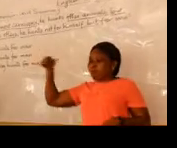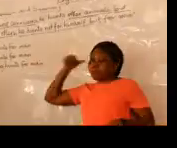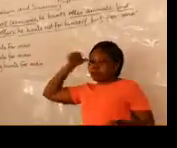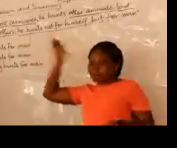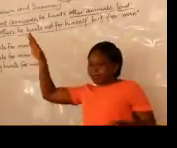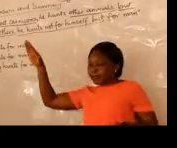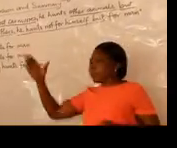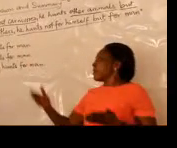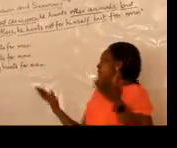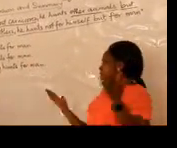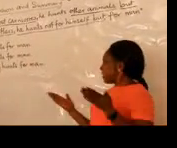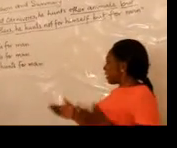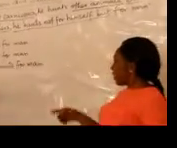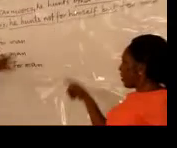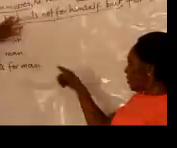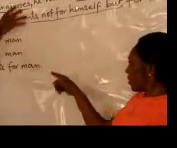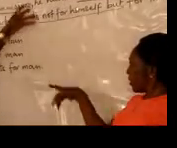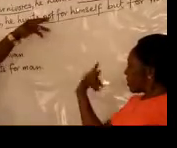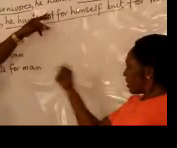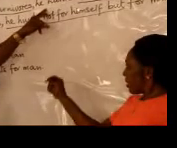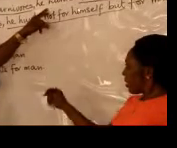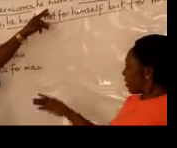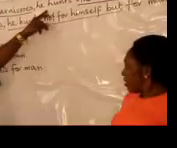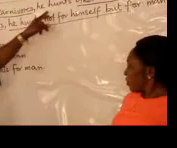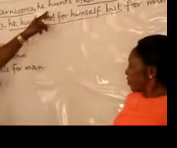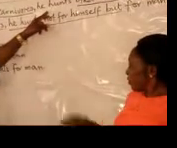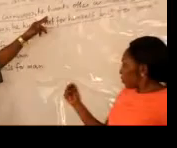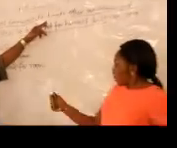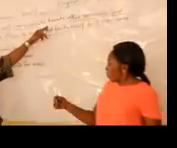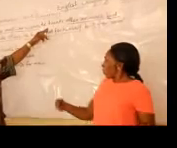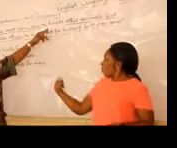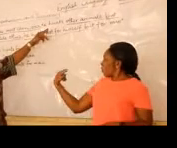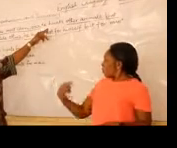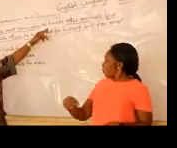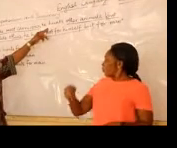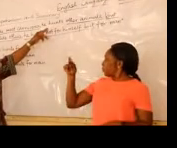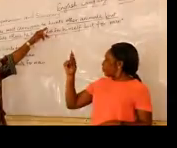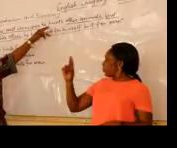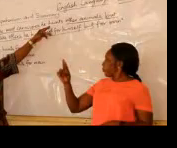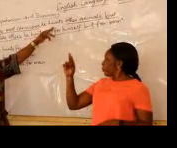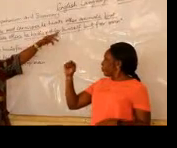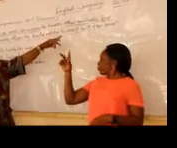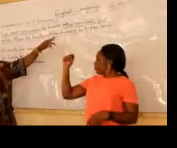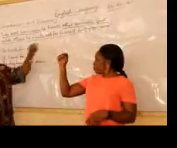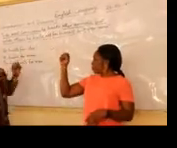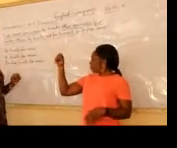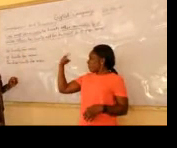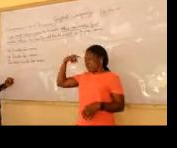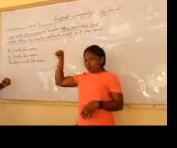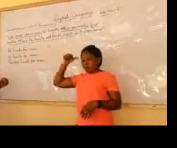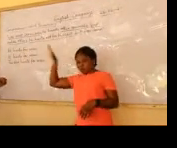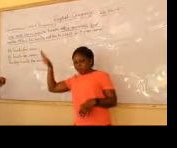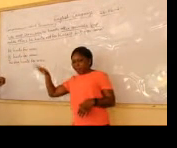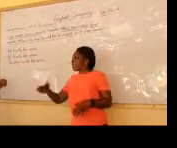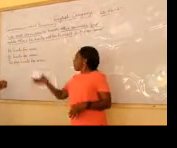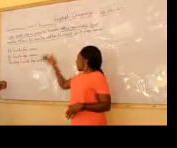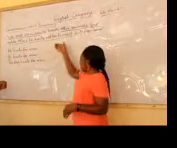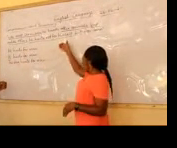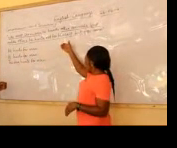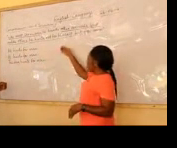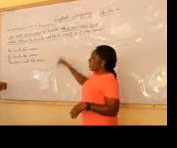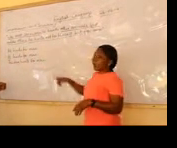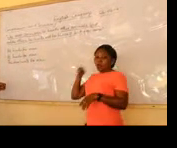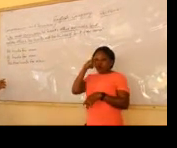Here you see, you have not copied from the passage. You just extracted the